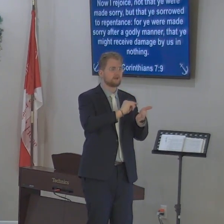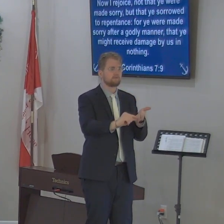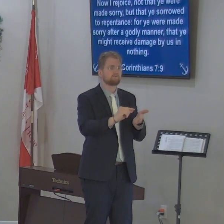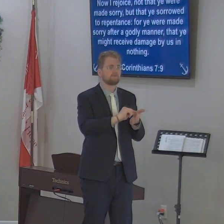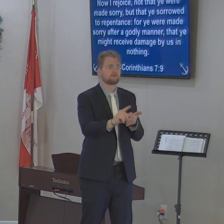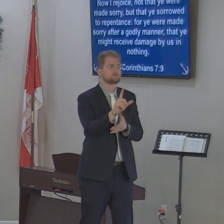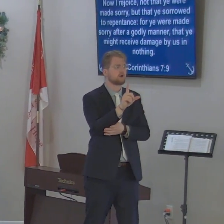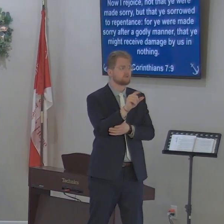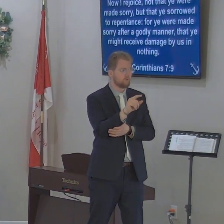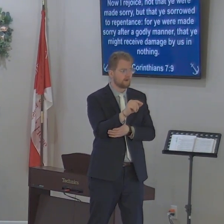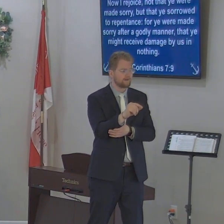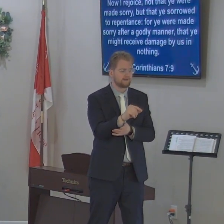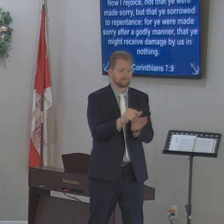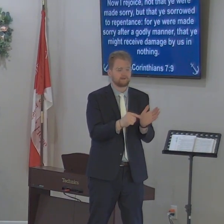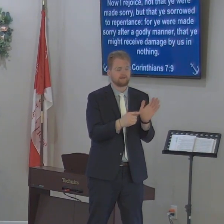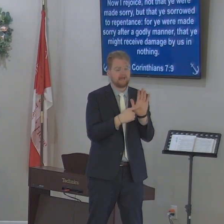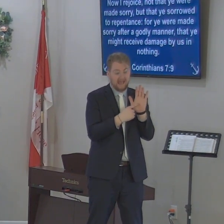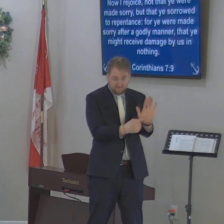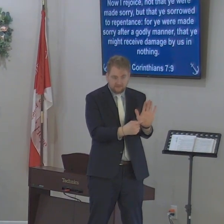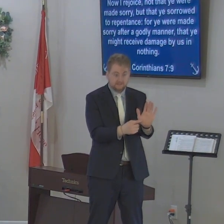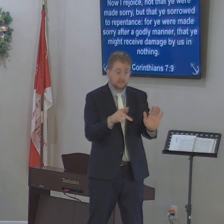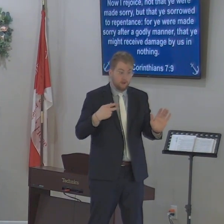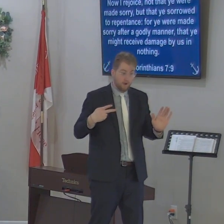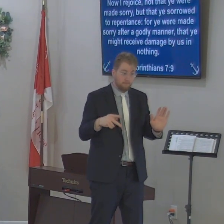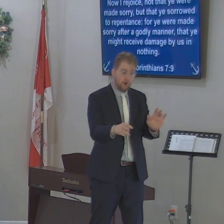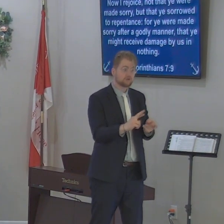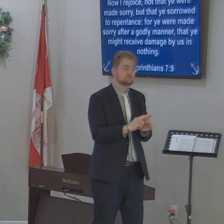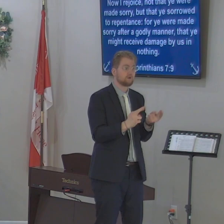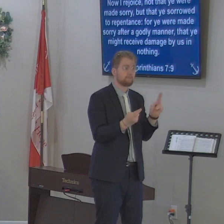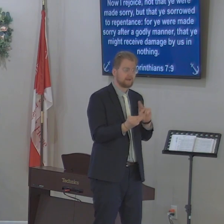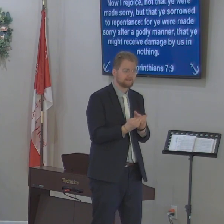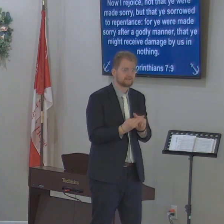of his repentance. So Paul's being